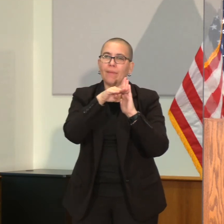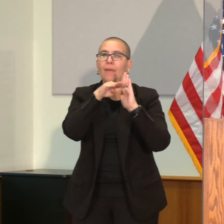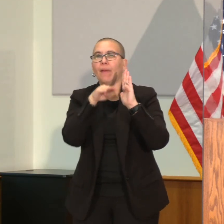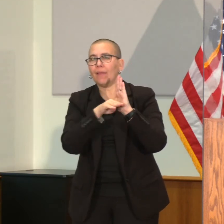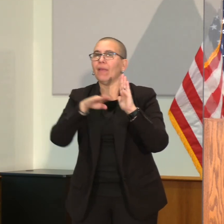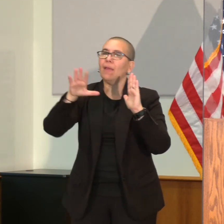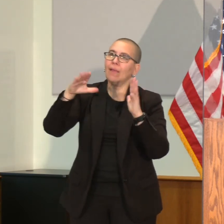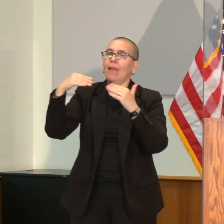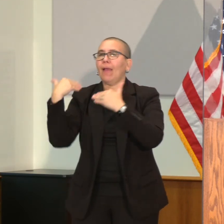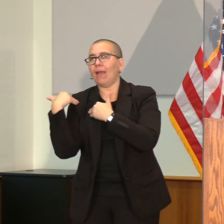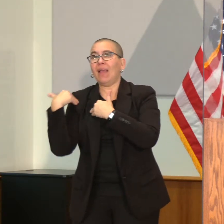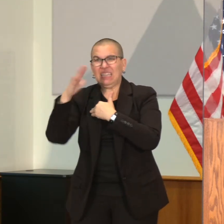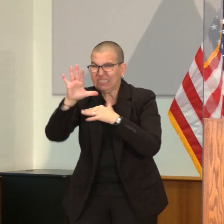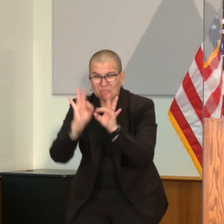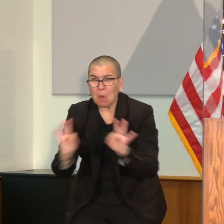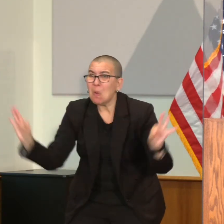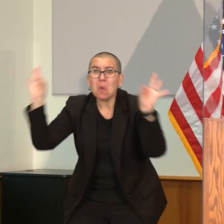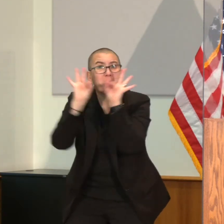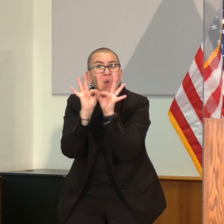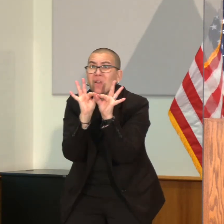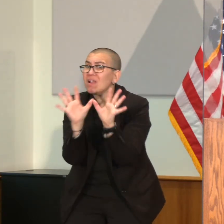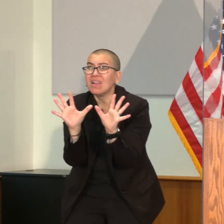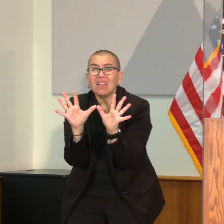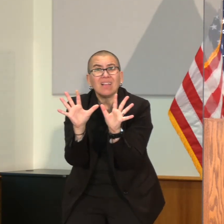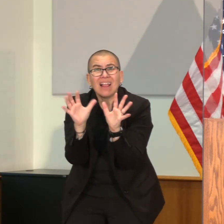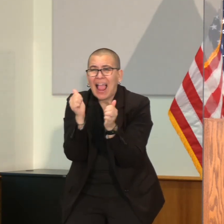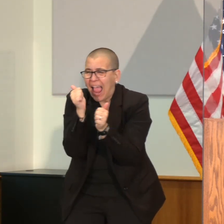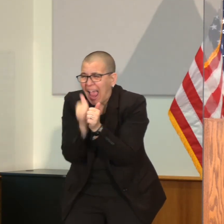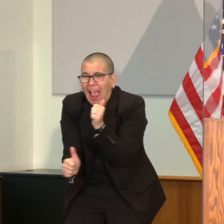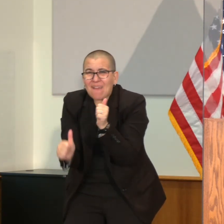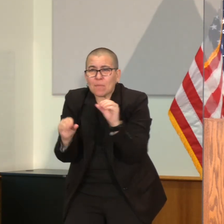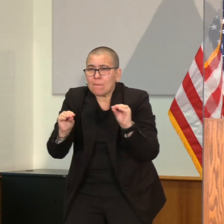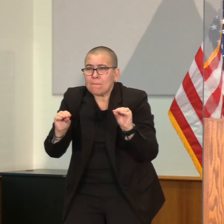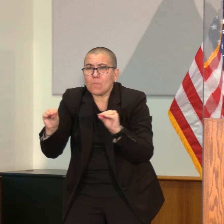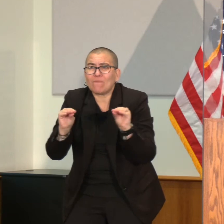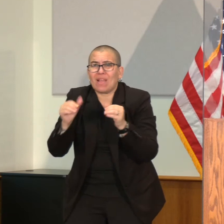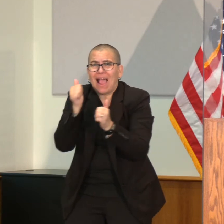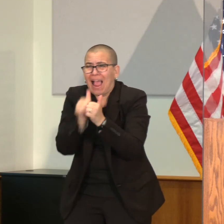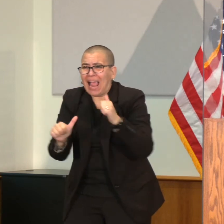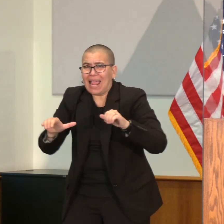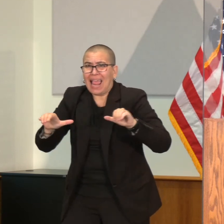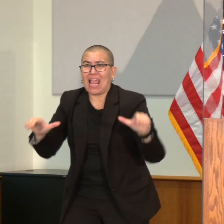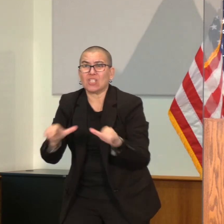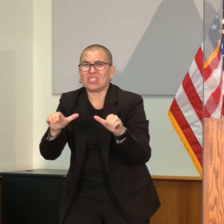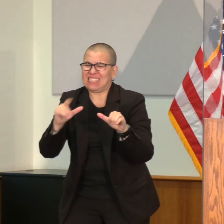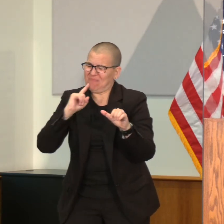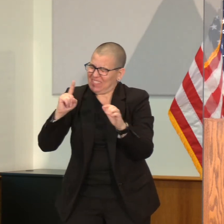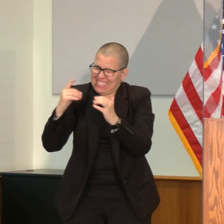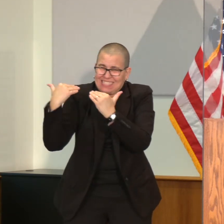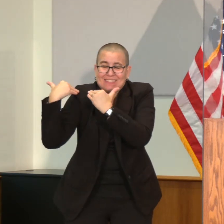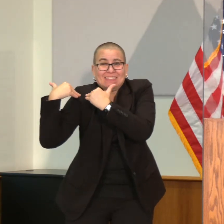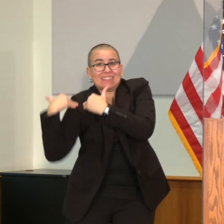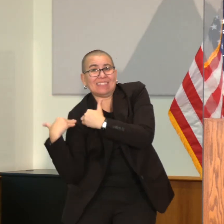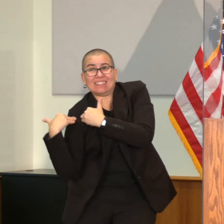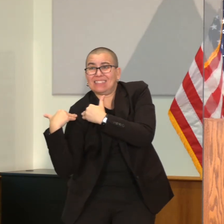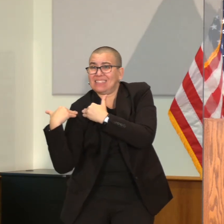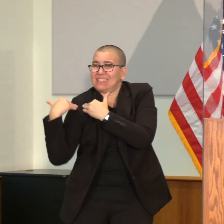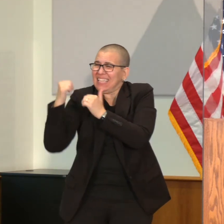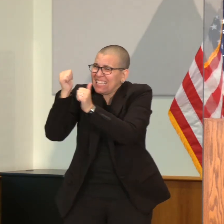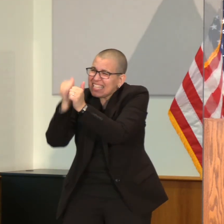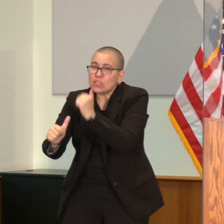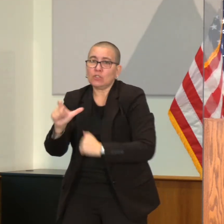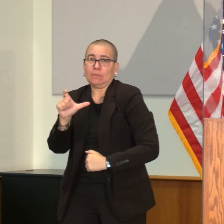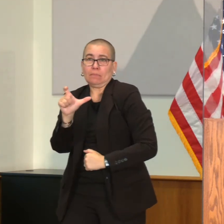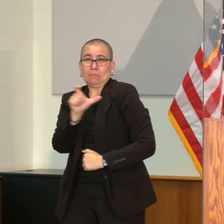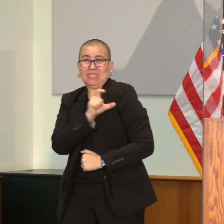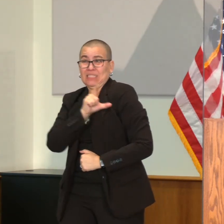matters. It matters to shape the firm duties and the behaviors of our licensed officers, especially in